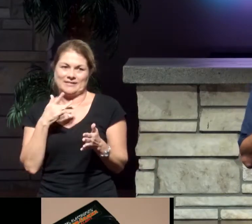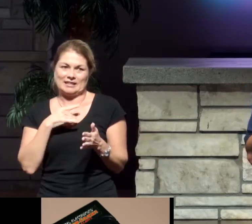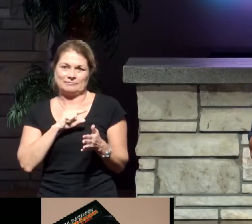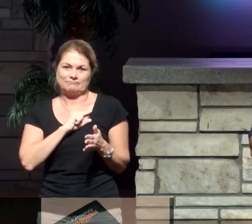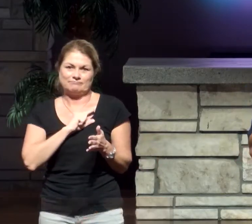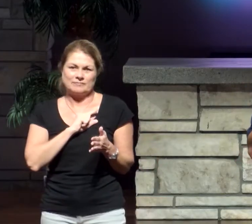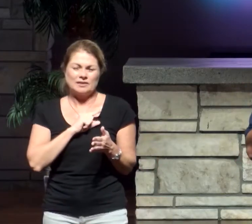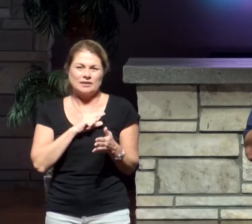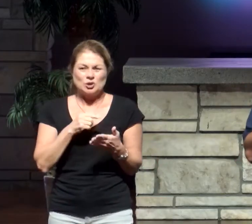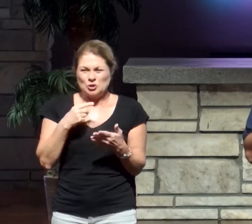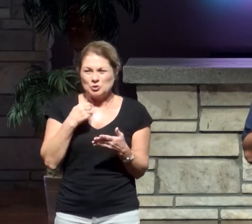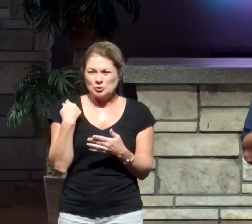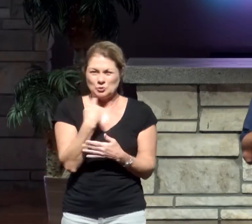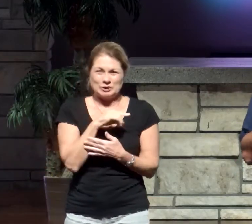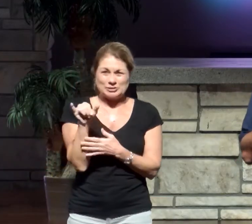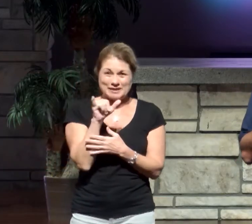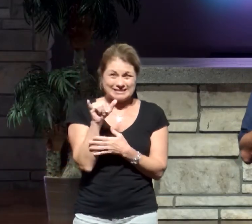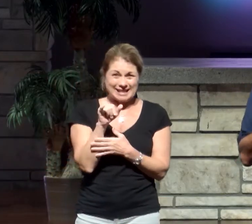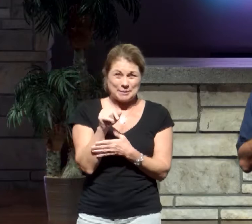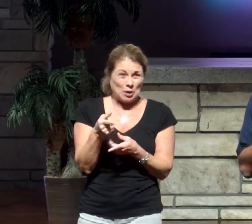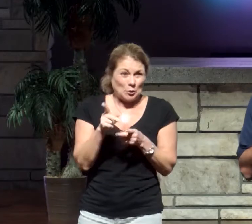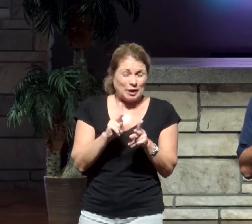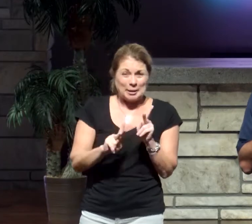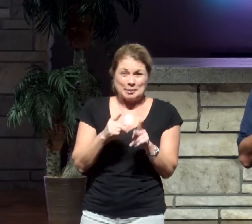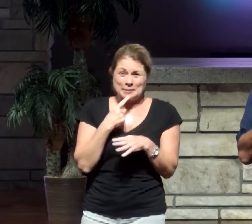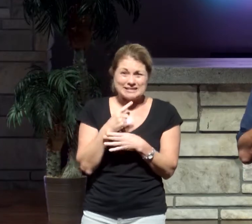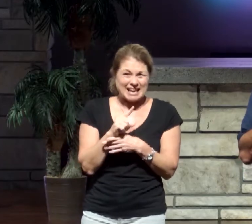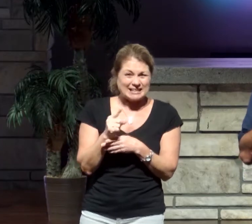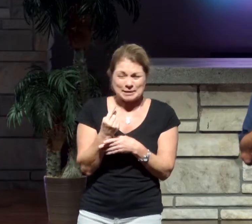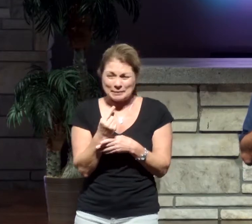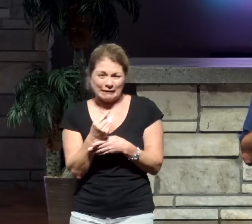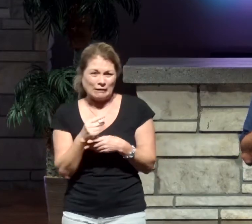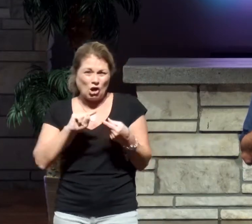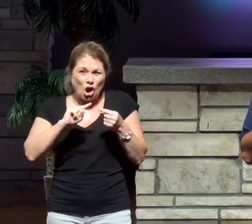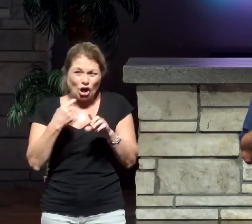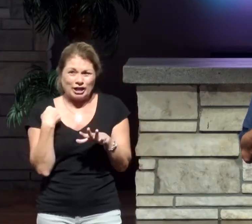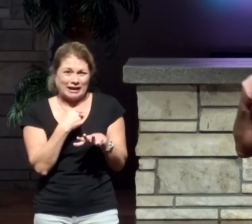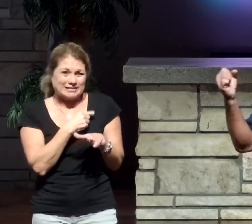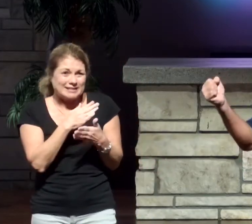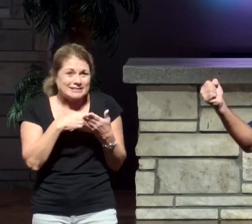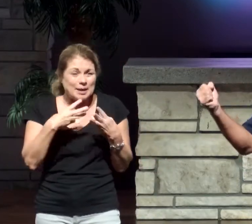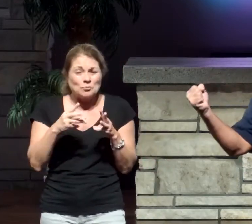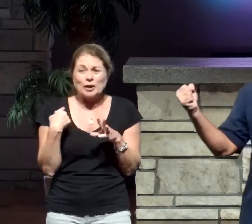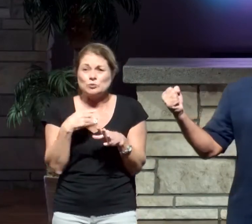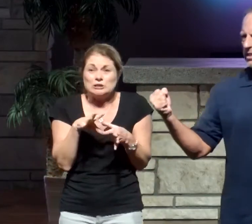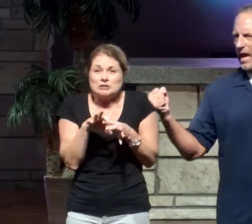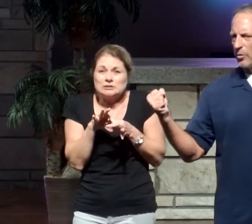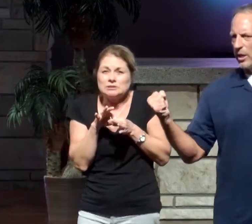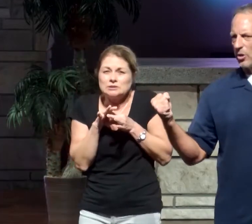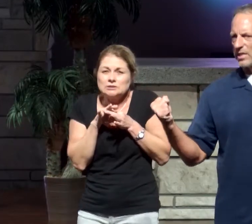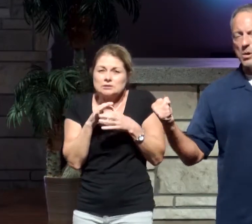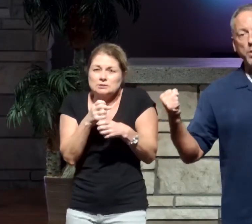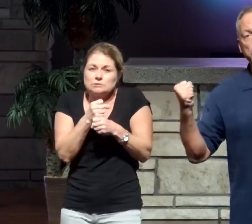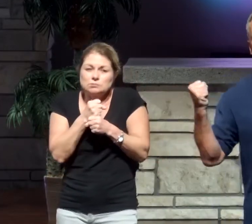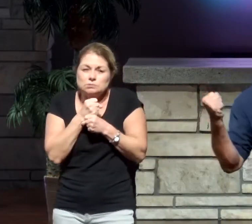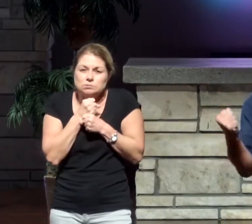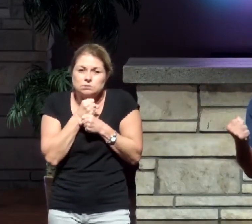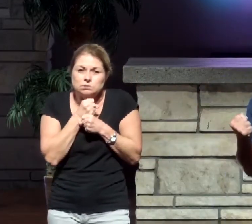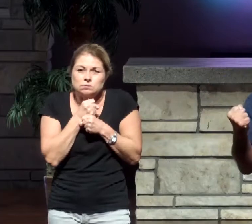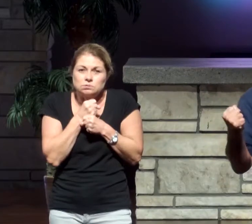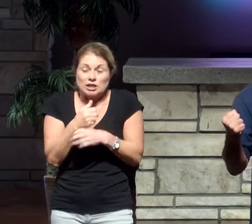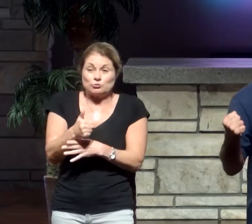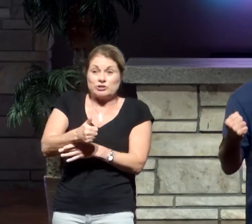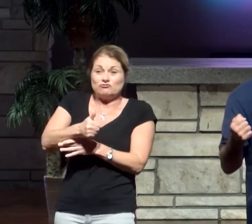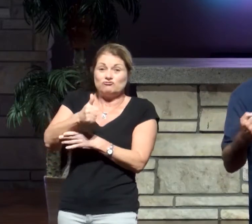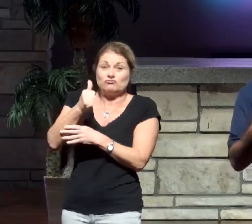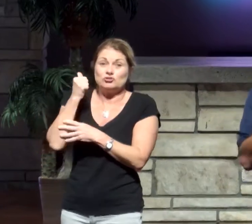we? When people say something mean, say something bad, hurt us in some way, we hold tight onto how they hurt us, and we